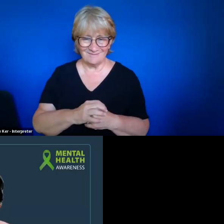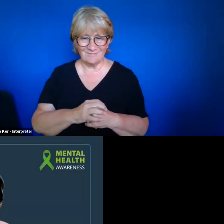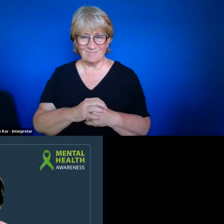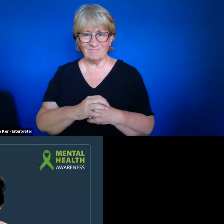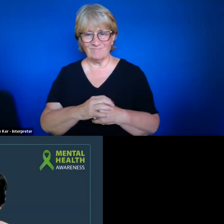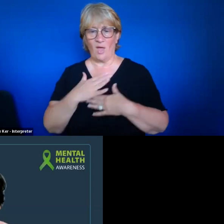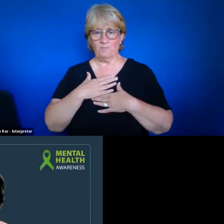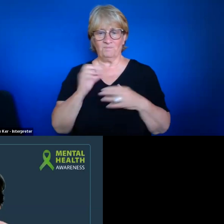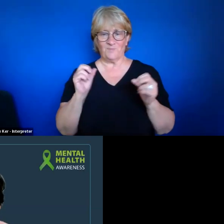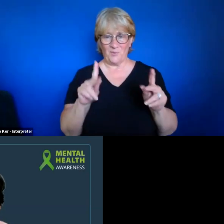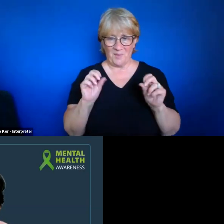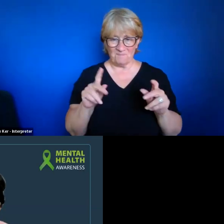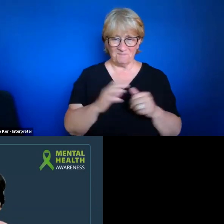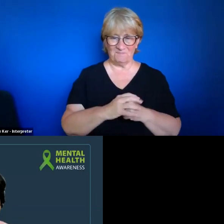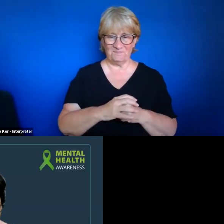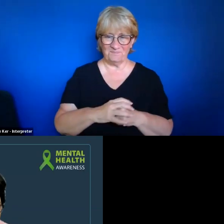Oh, okay.